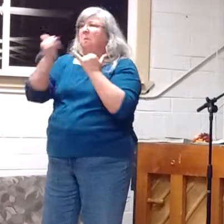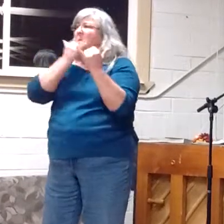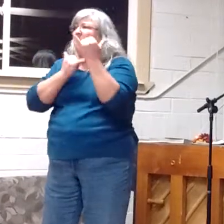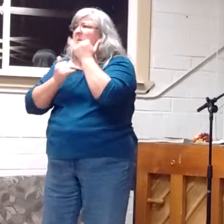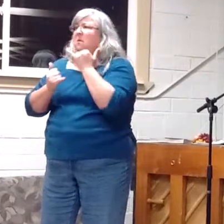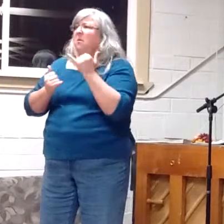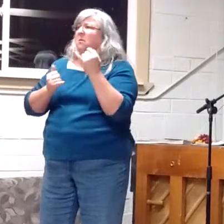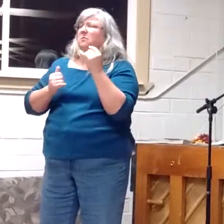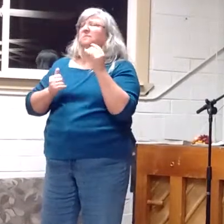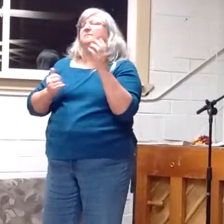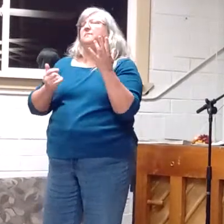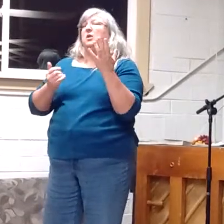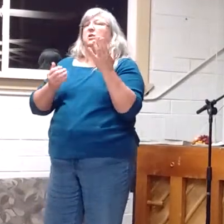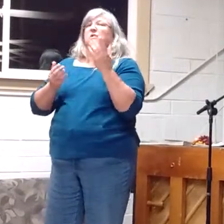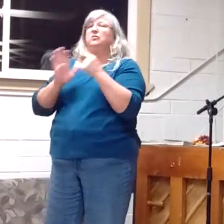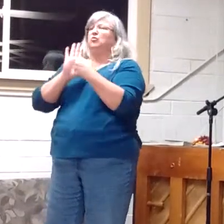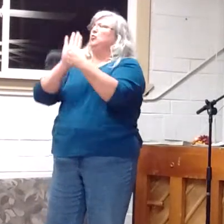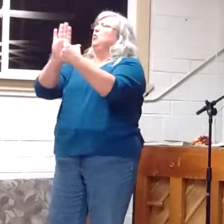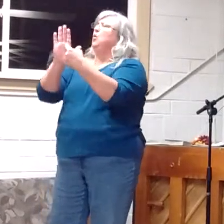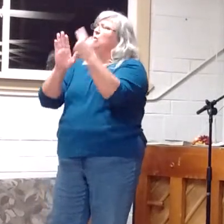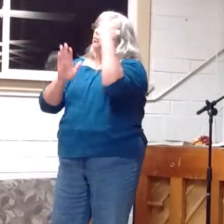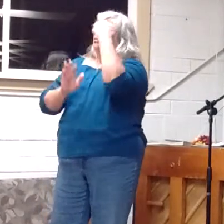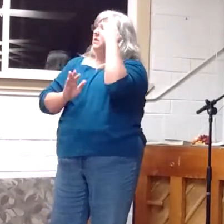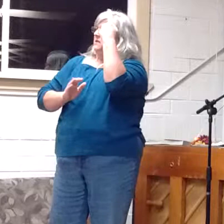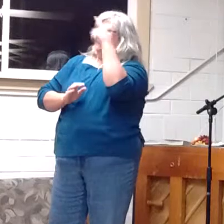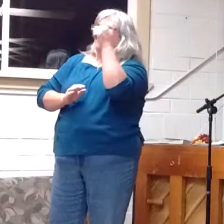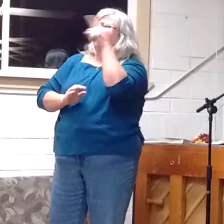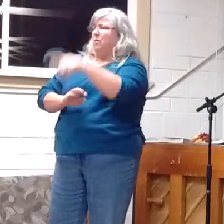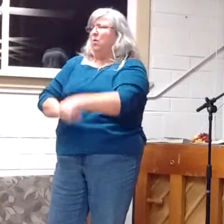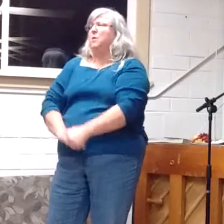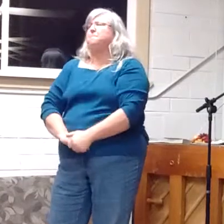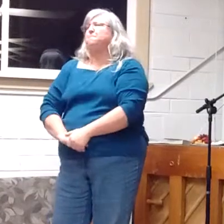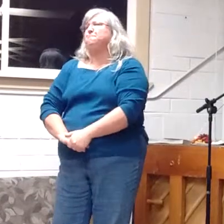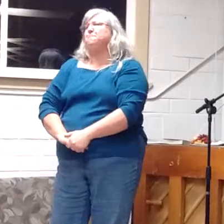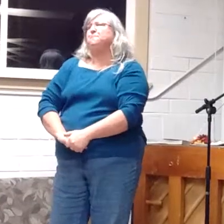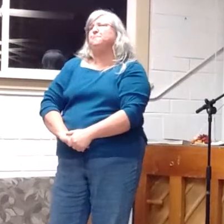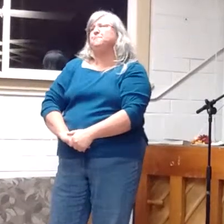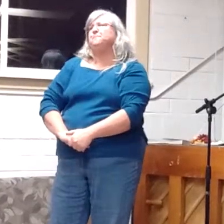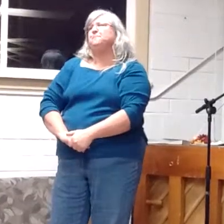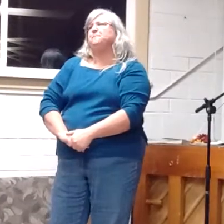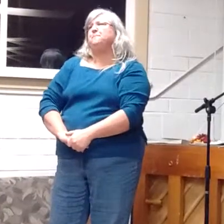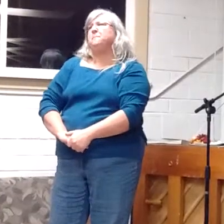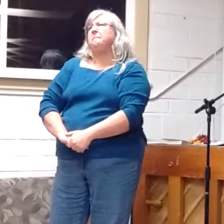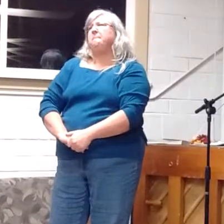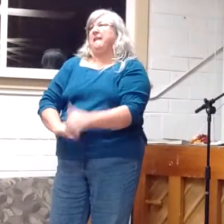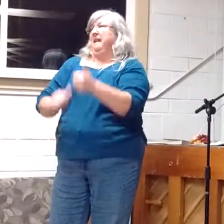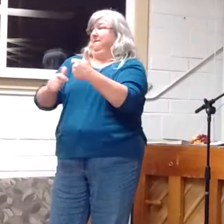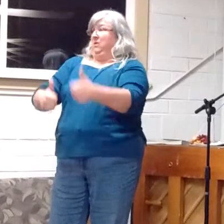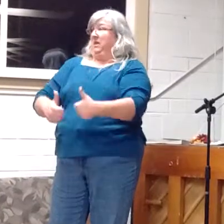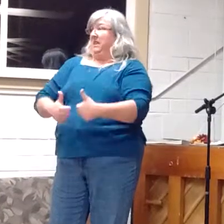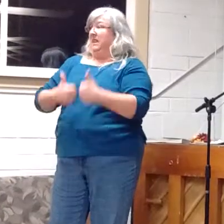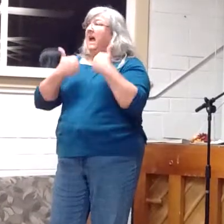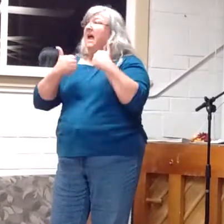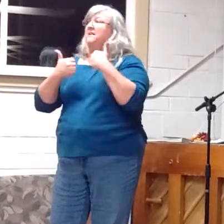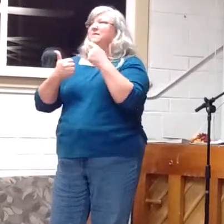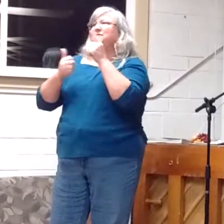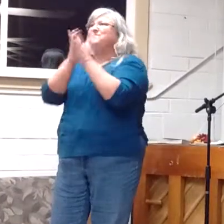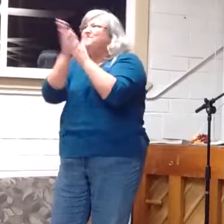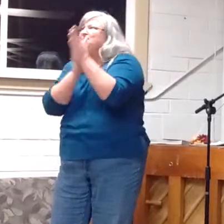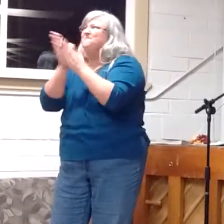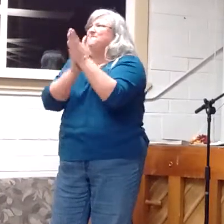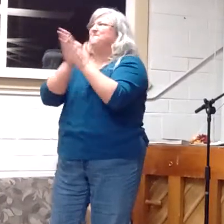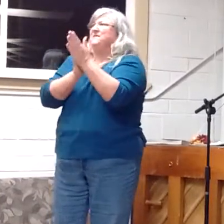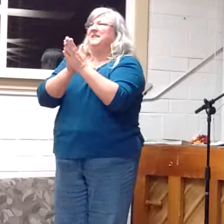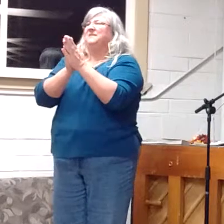unraveled. Women of the world very well make it happen. Every life is an adventure, buckled up, seatbelt